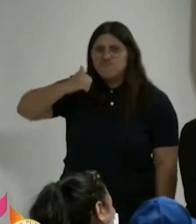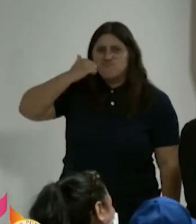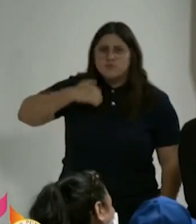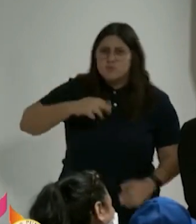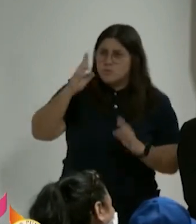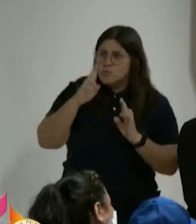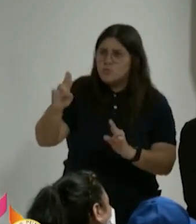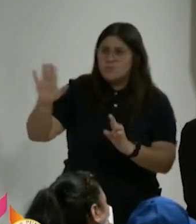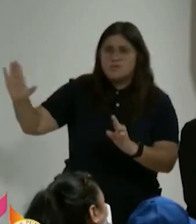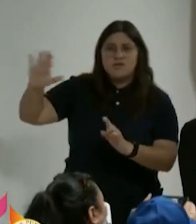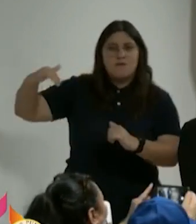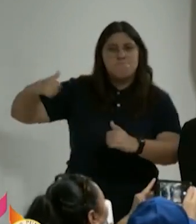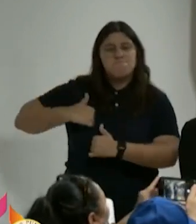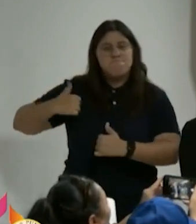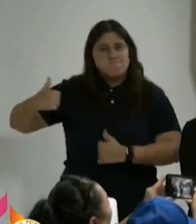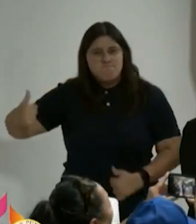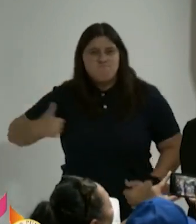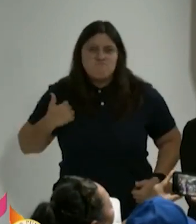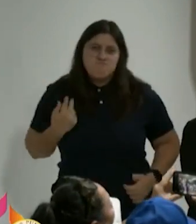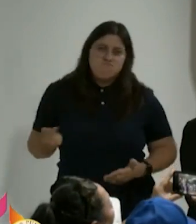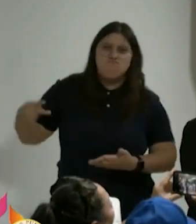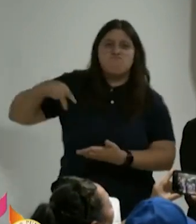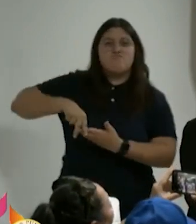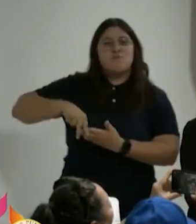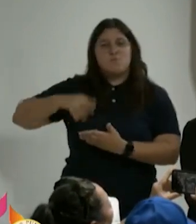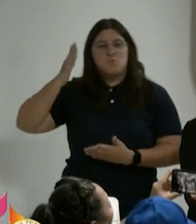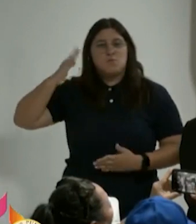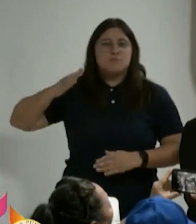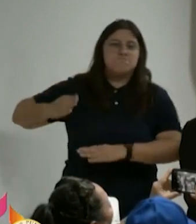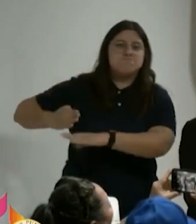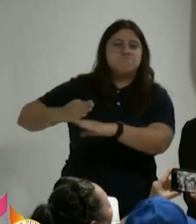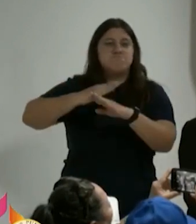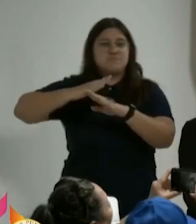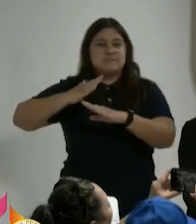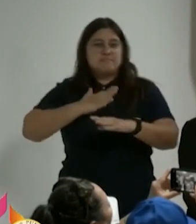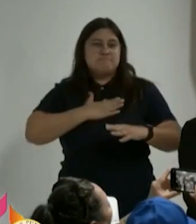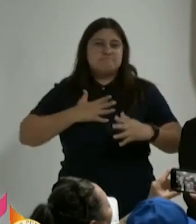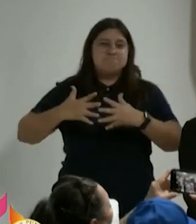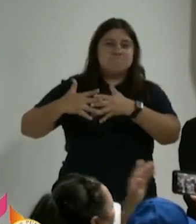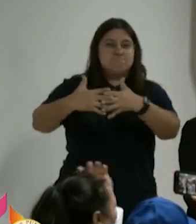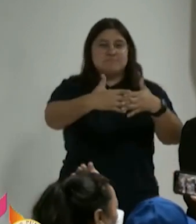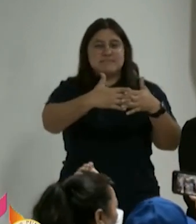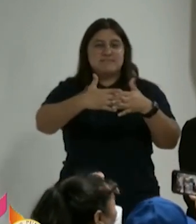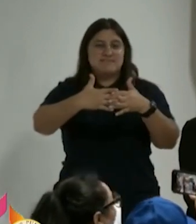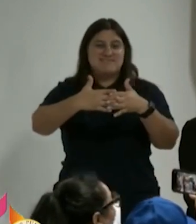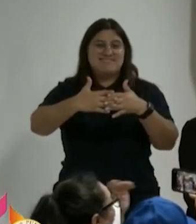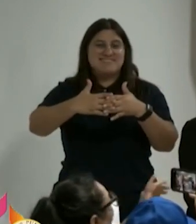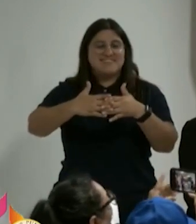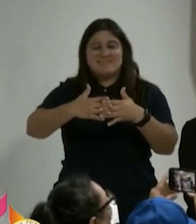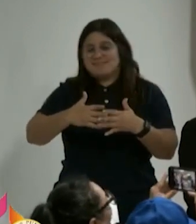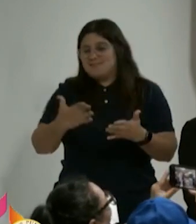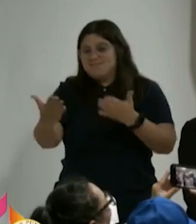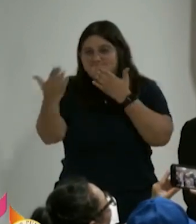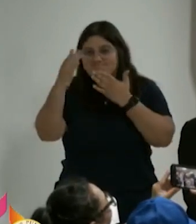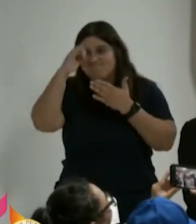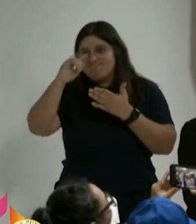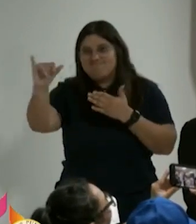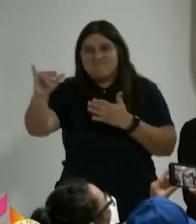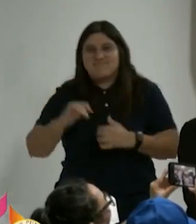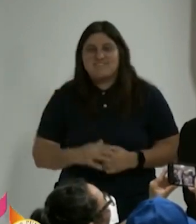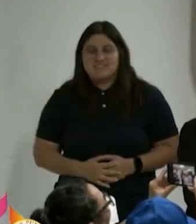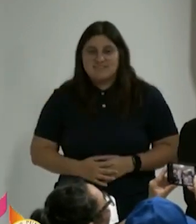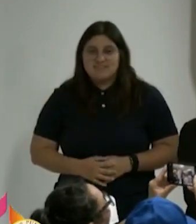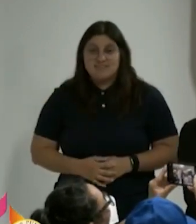honor those with the courage to stand up and say, I will defend my country. And for that, we are forever grateful. I also